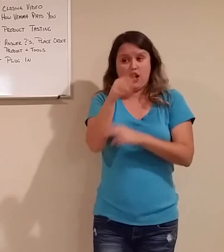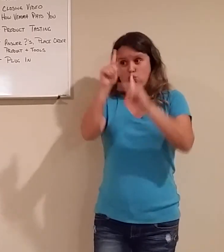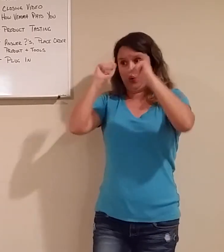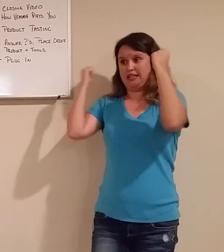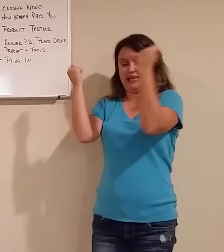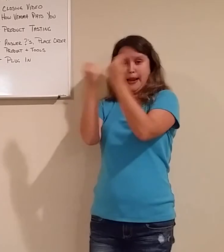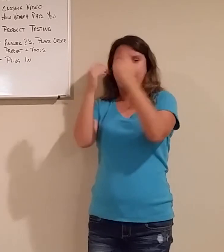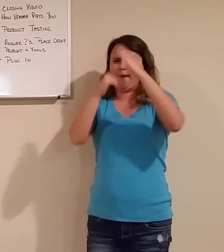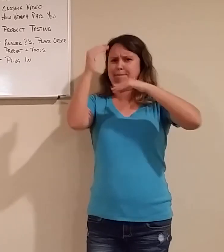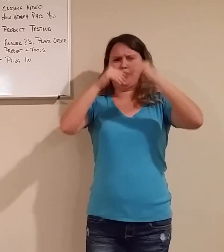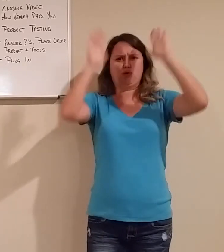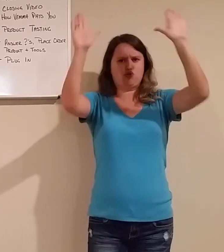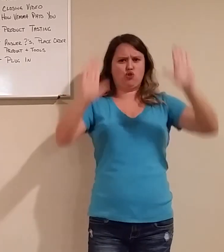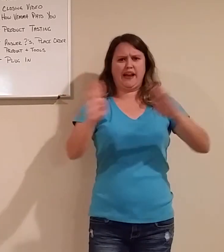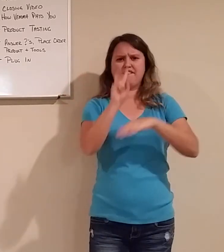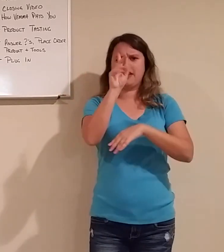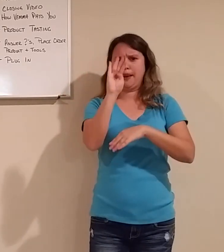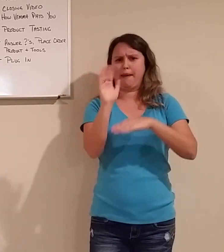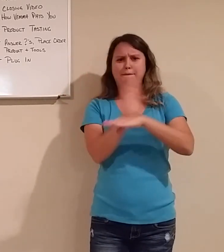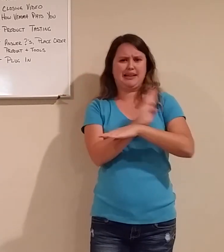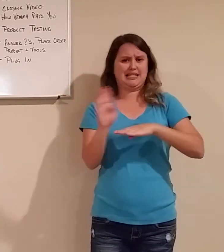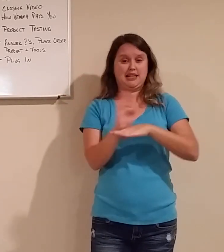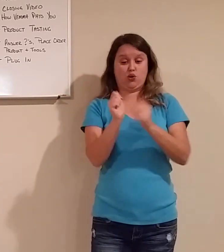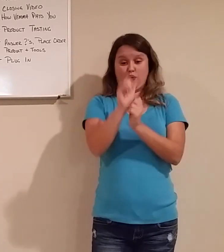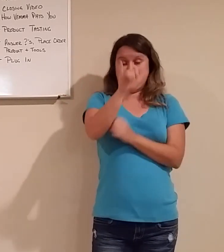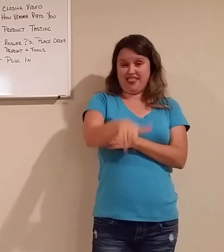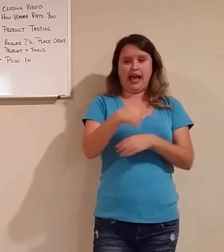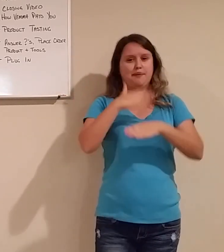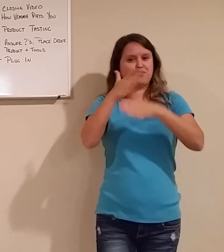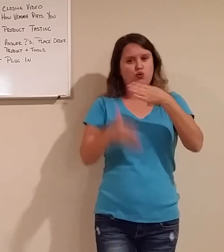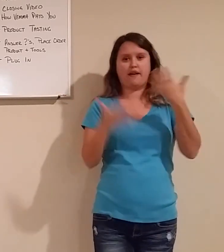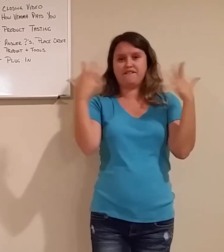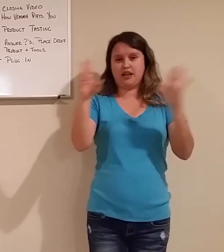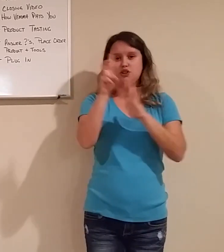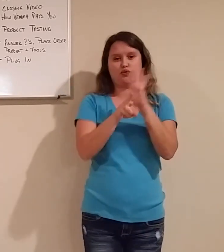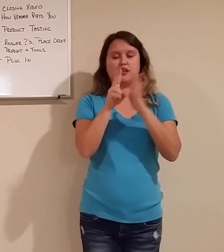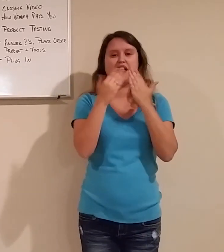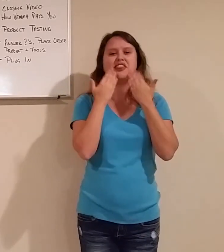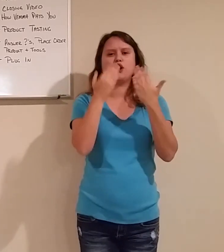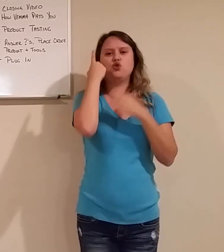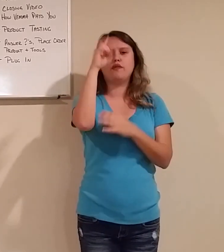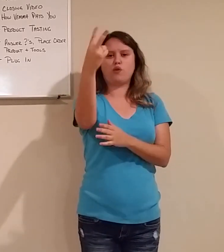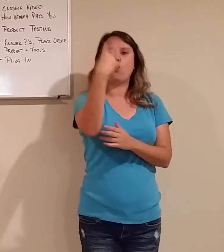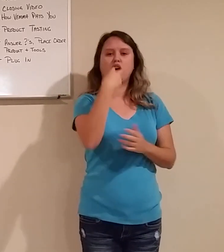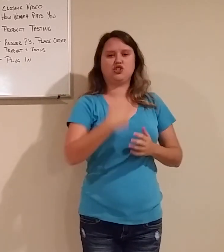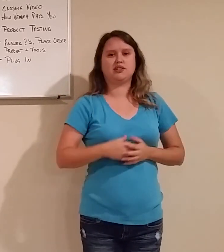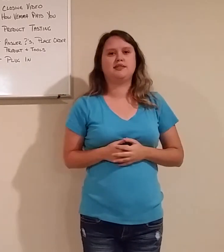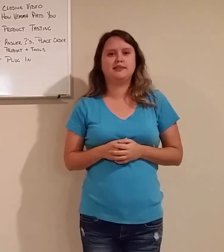team build a great Vemma business. And with that, we're going to end our video. Thank you for watching.